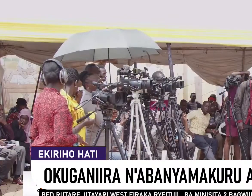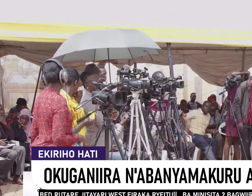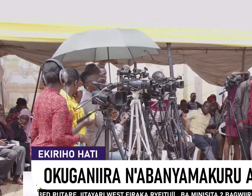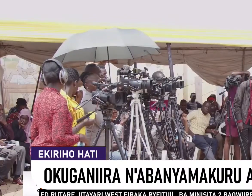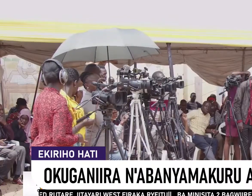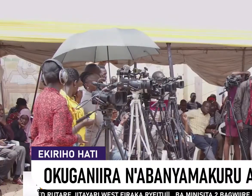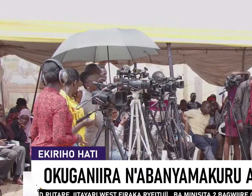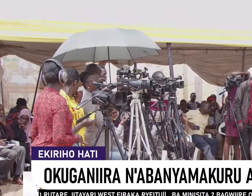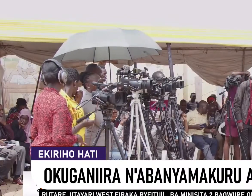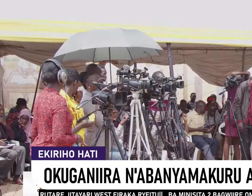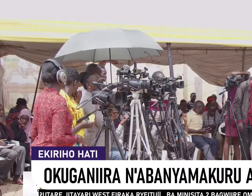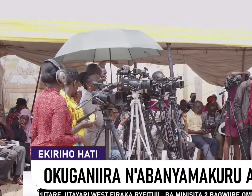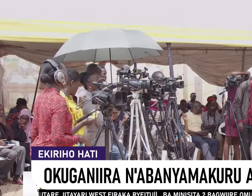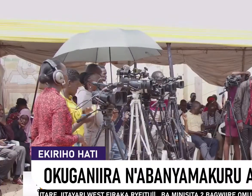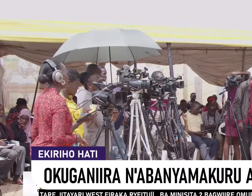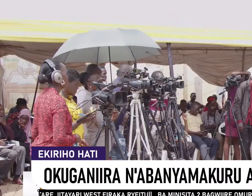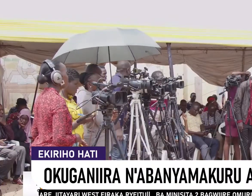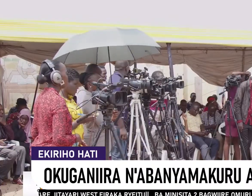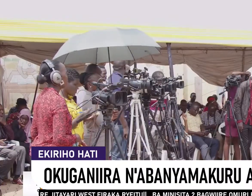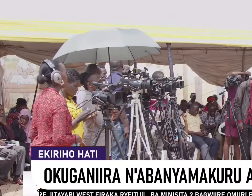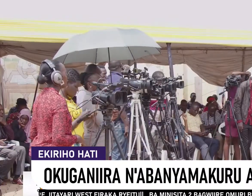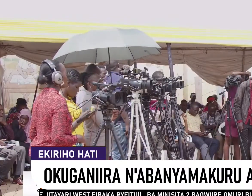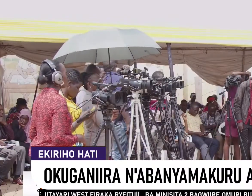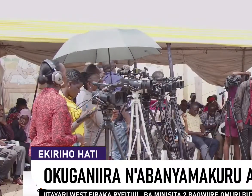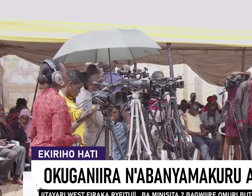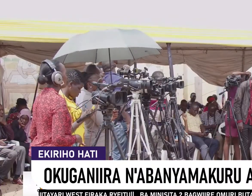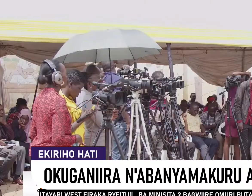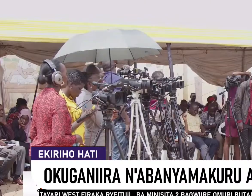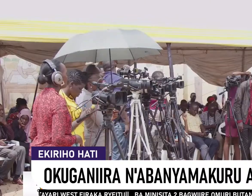mulonzi atolondera ku polling station eyo.